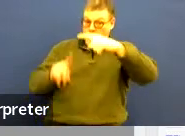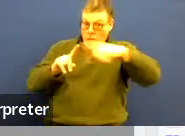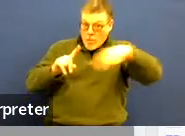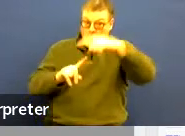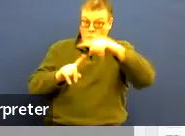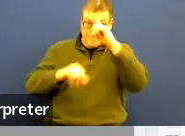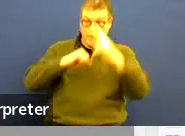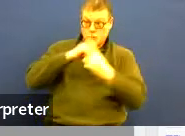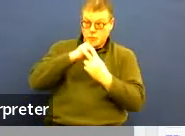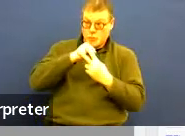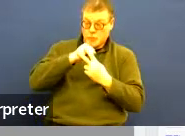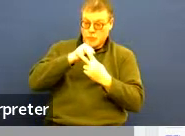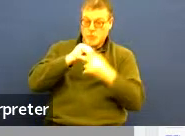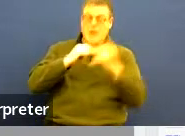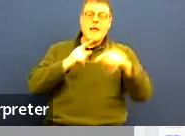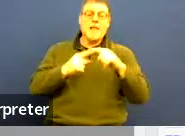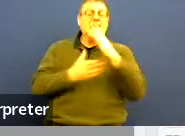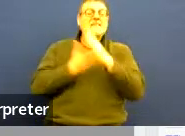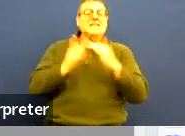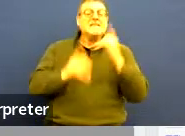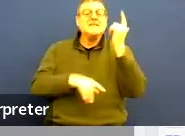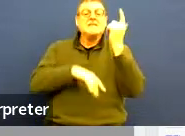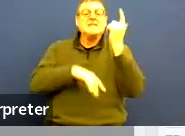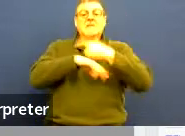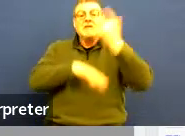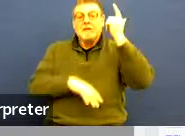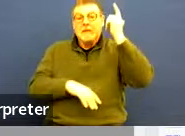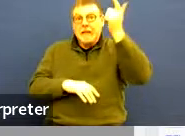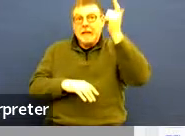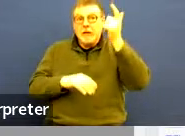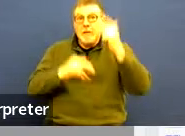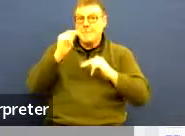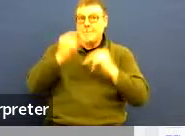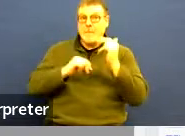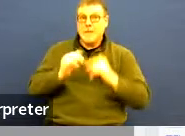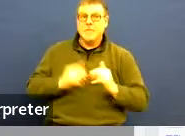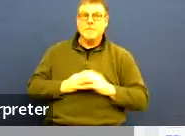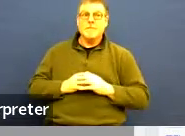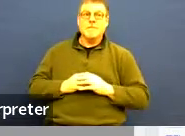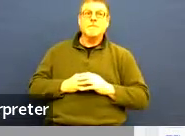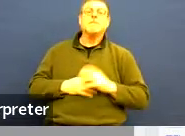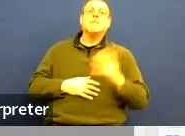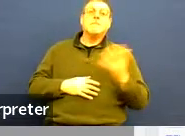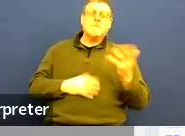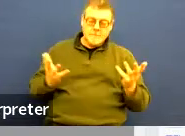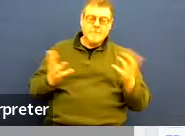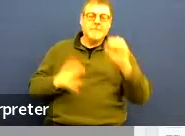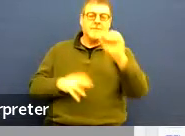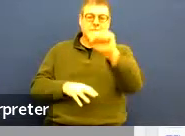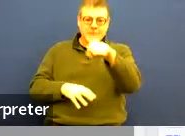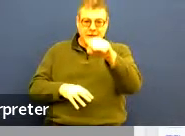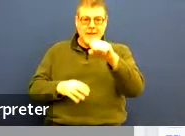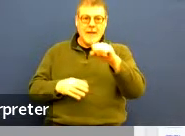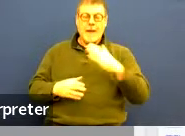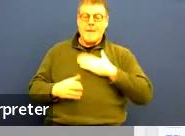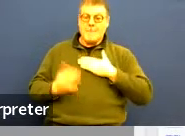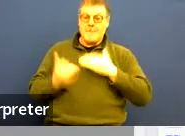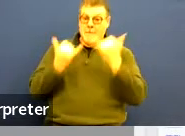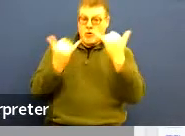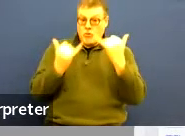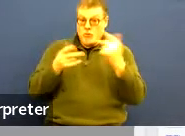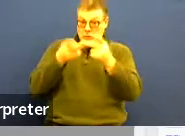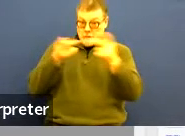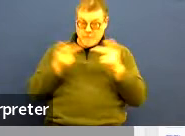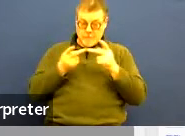essentially for storage and then maybe someday later build something? So though, like I said, my current